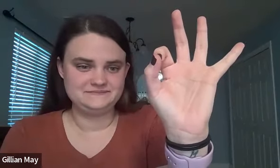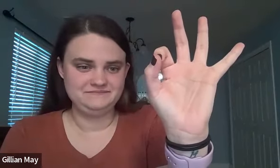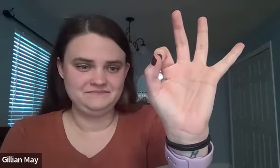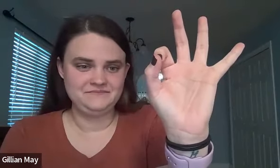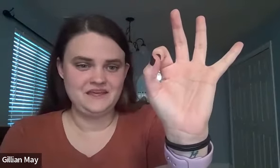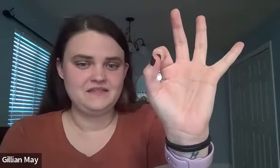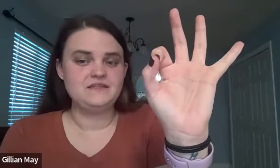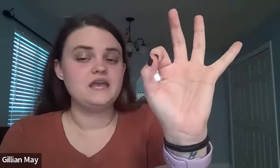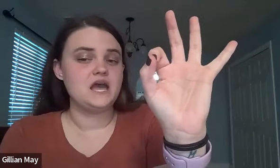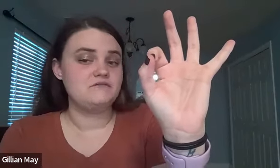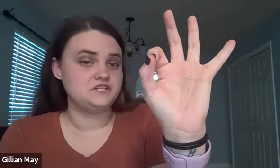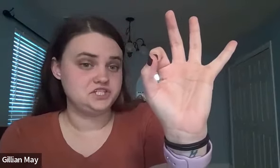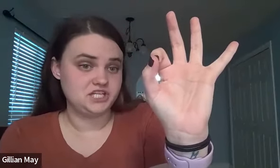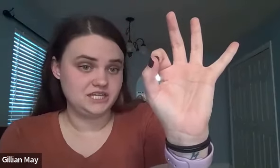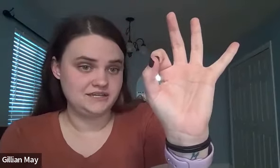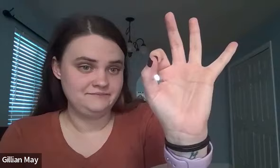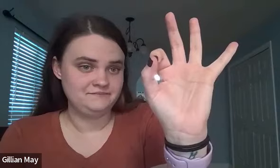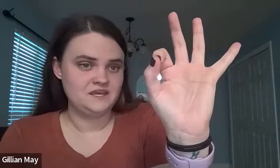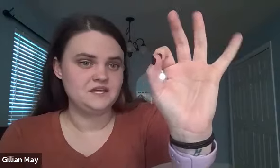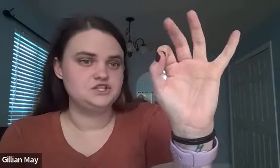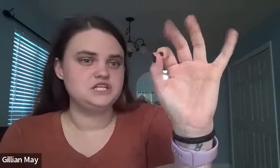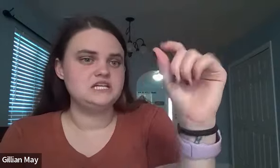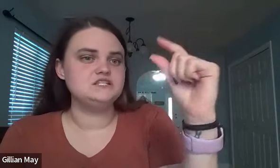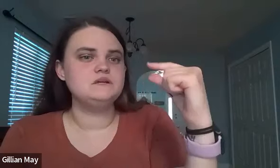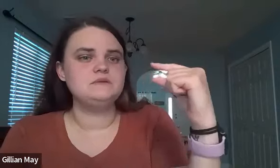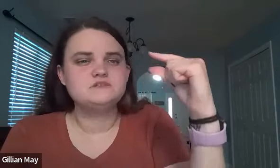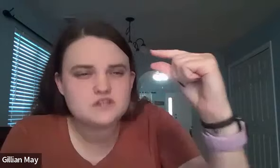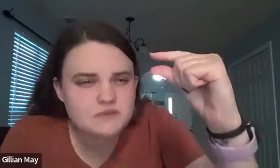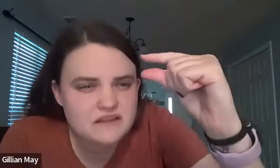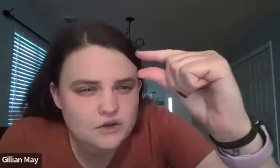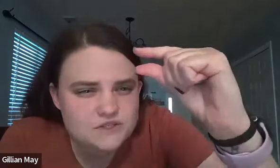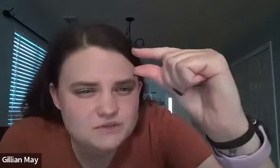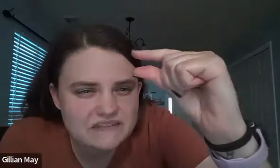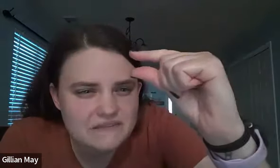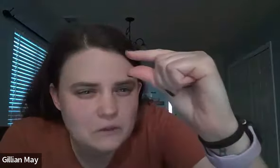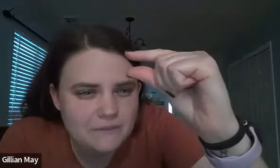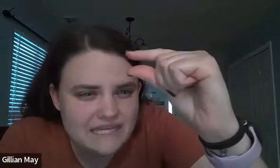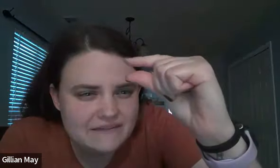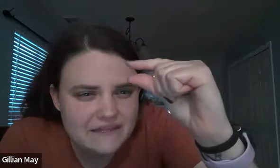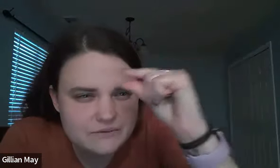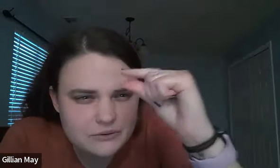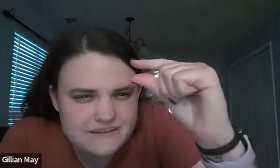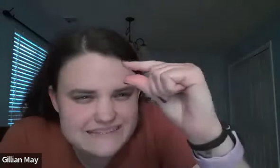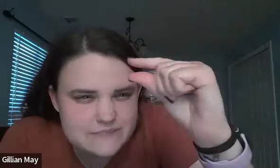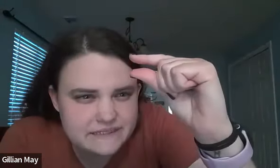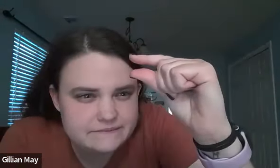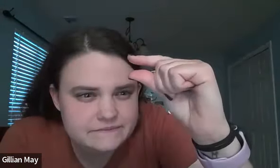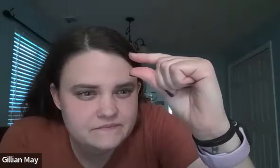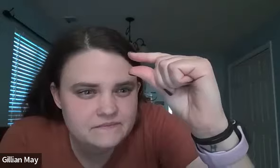Mm-hmm. Then we have G. G is going to be, so it's going to be like you're almost doing like the little mini, like, oh, this big